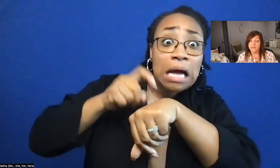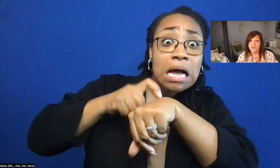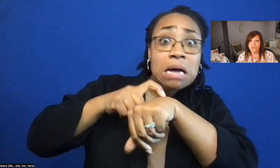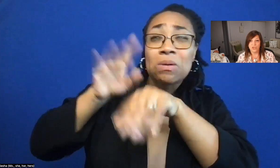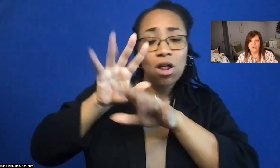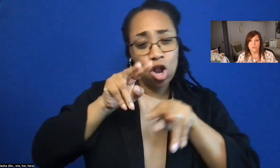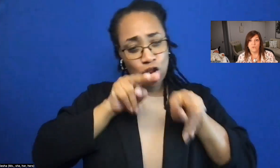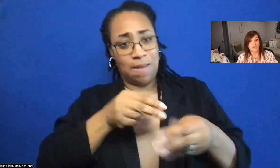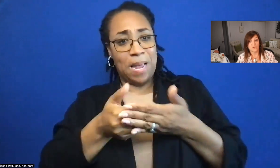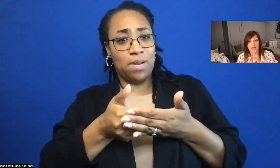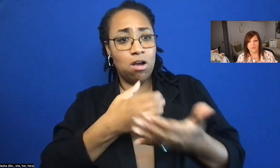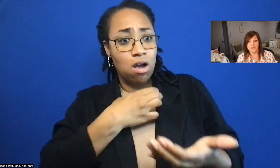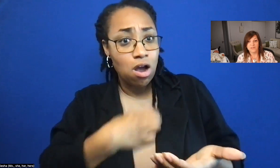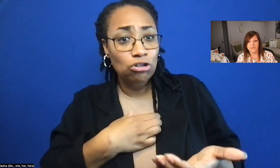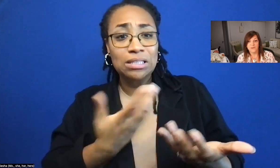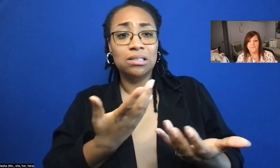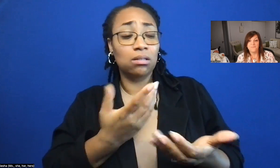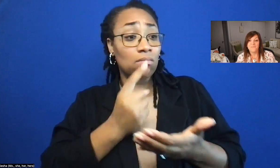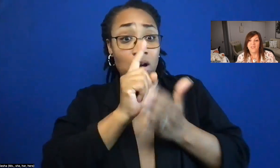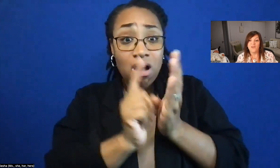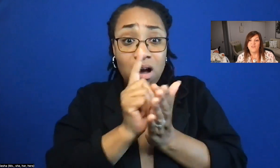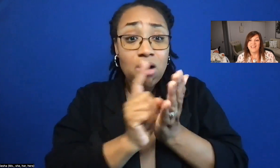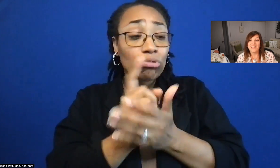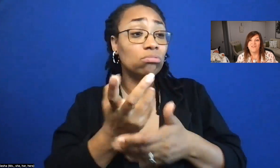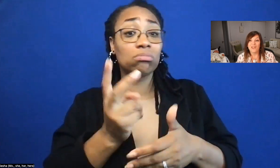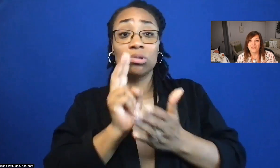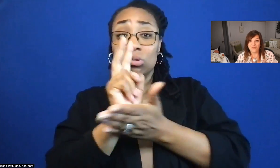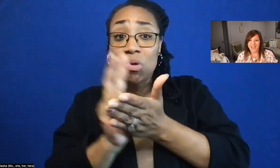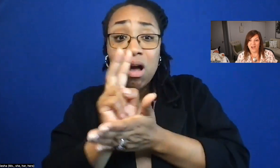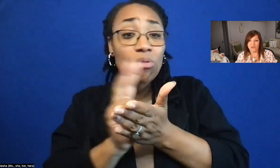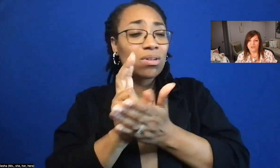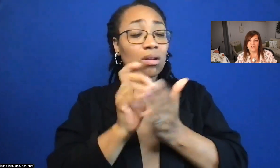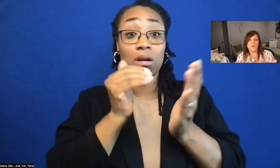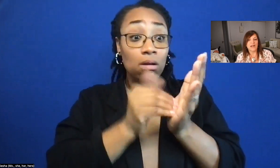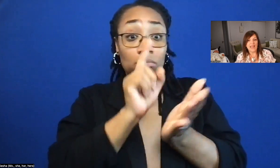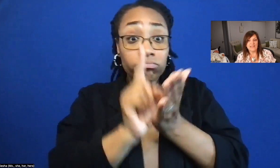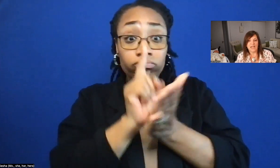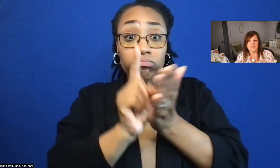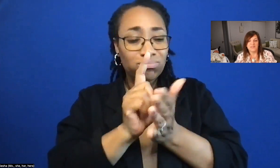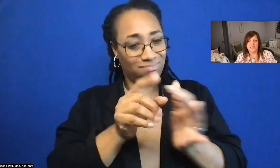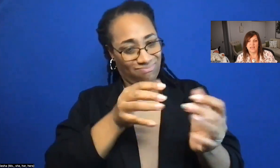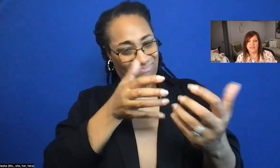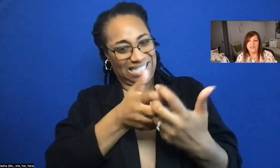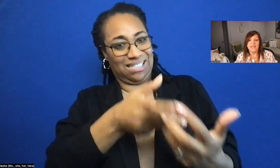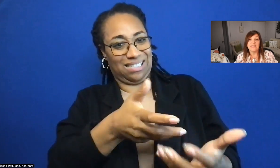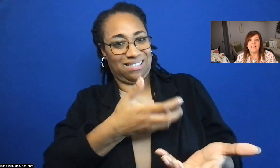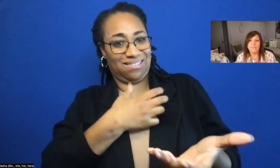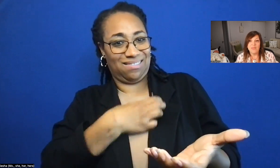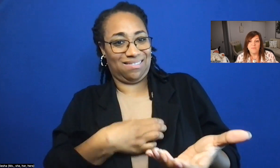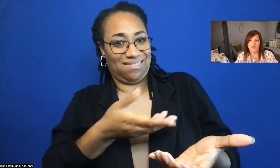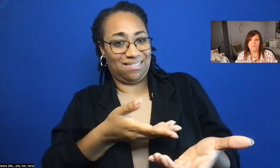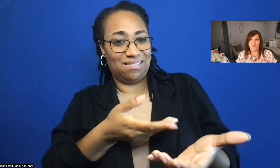1, 2, or 3 hours. Feeding every 3 hours or 8 times a day is